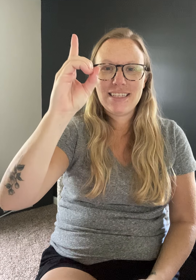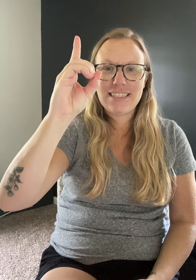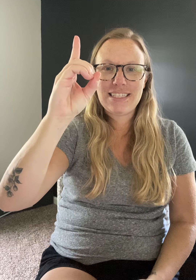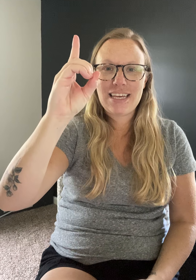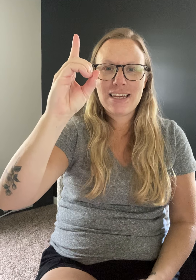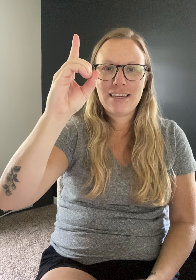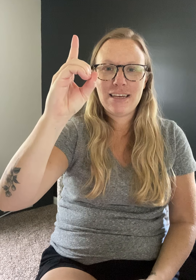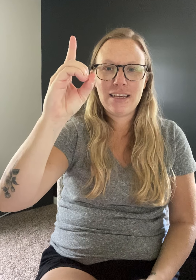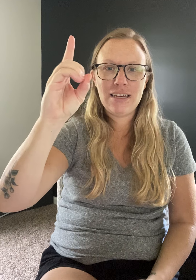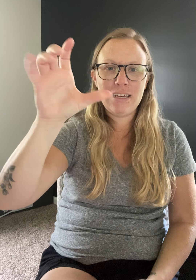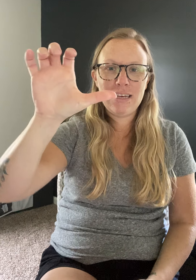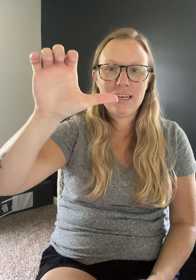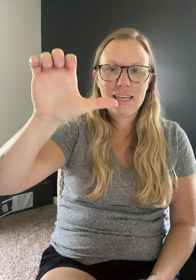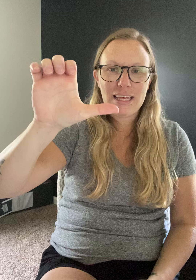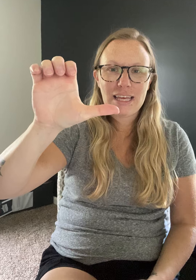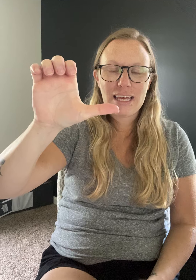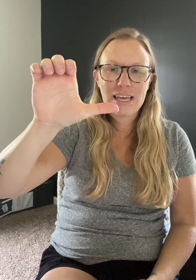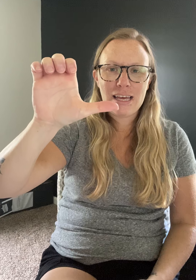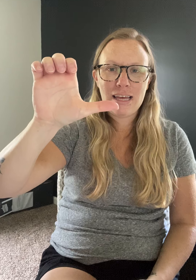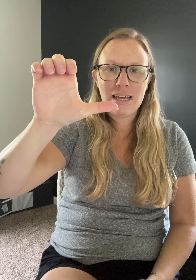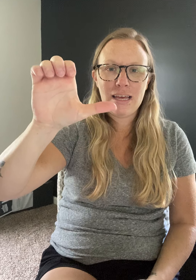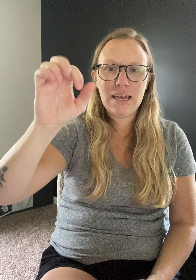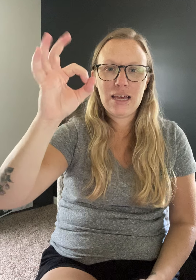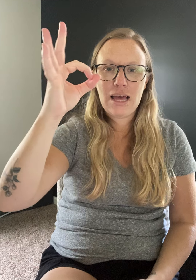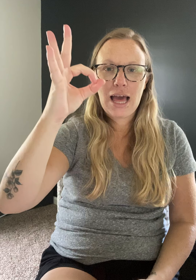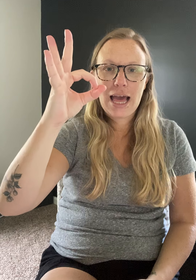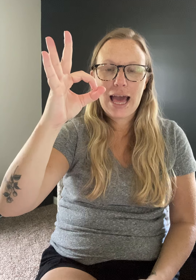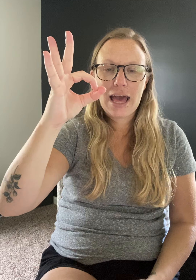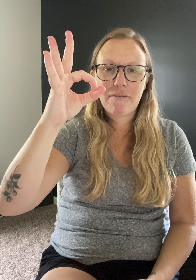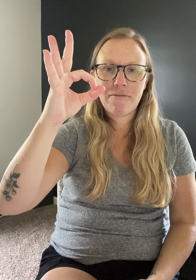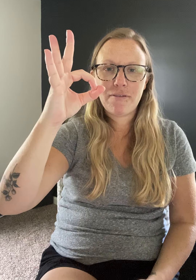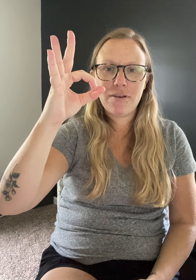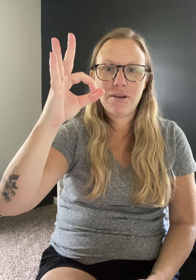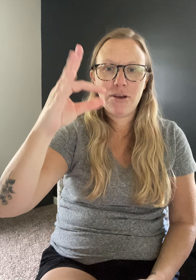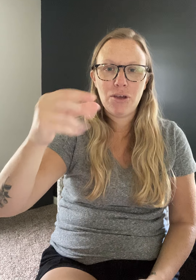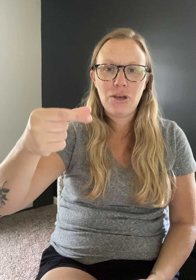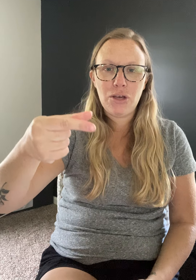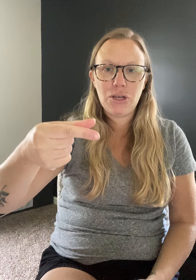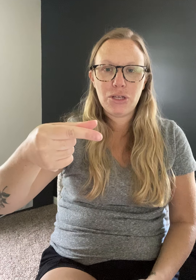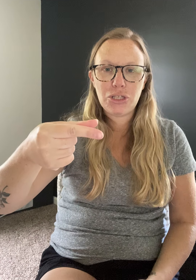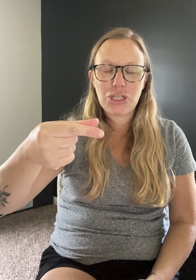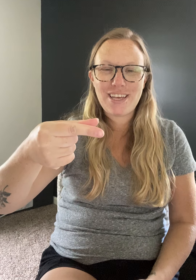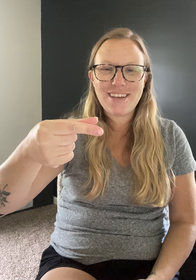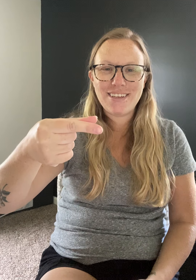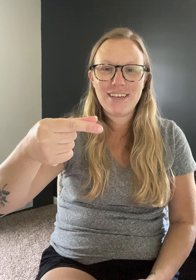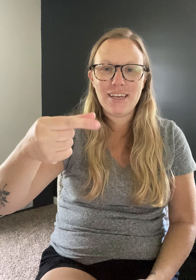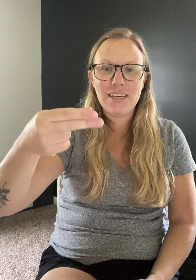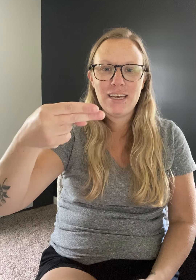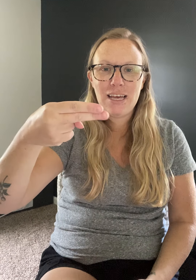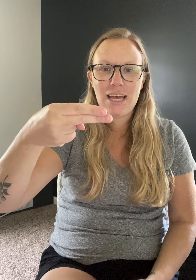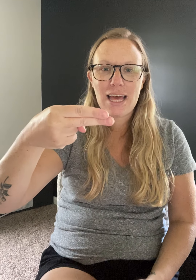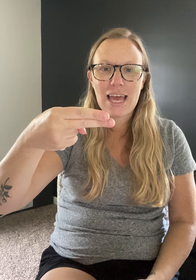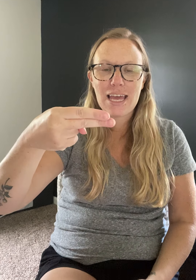D, E, F, G,